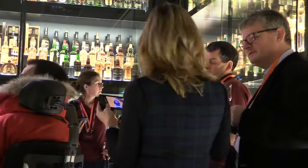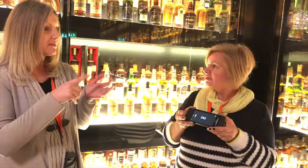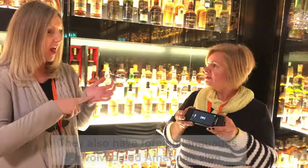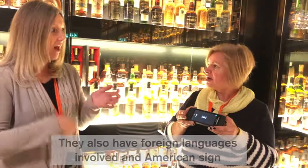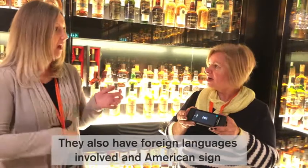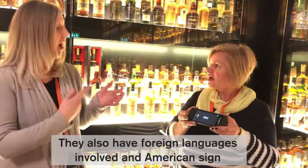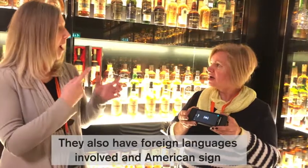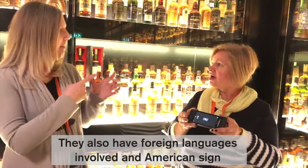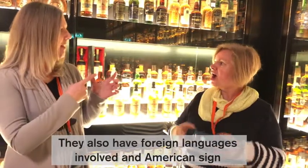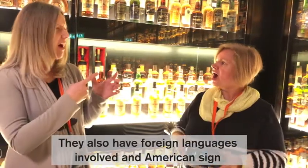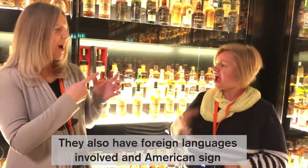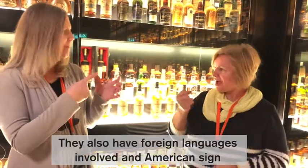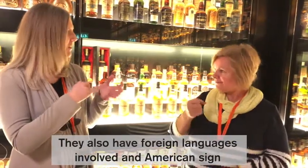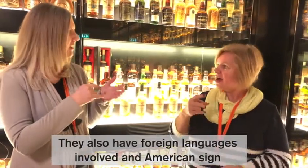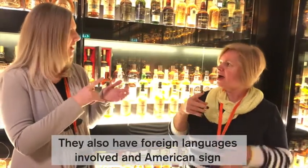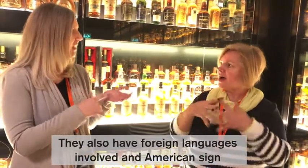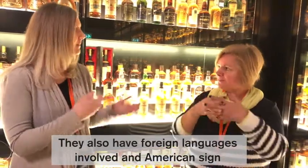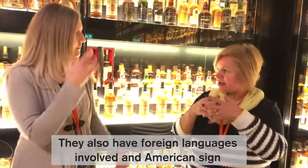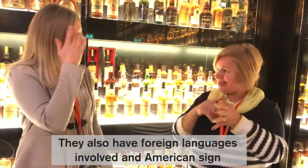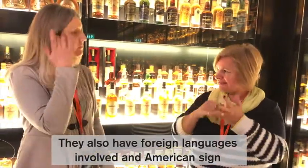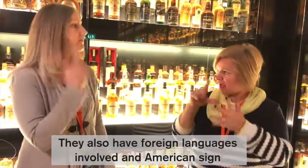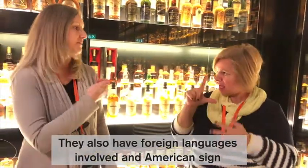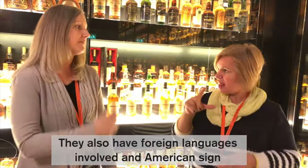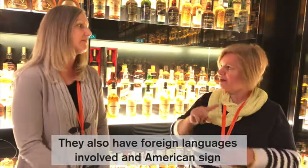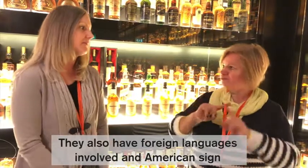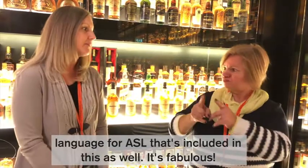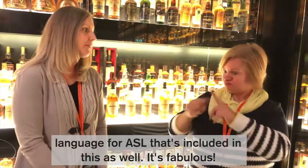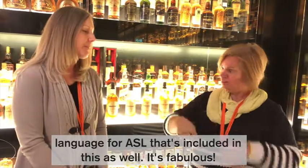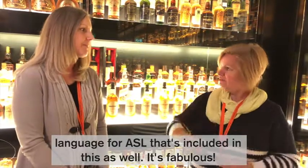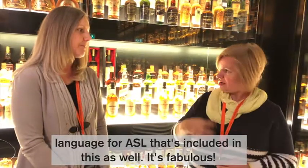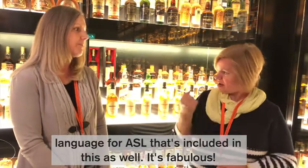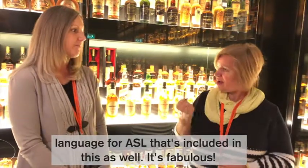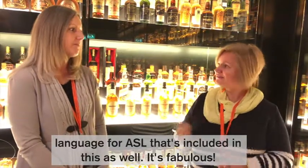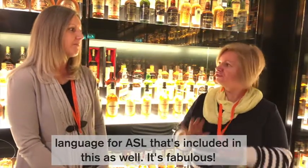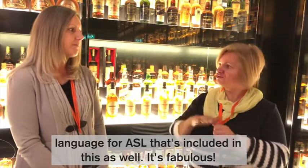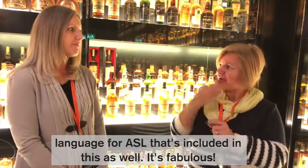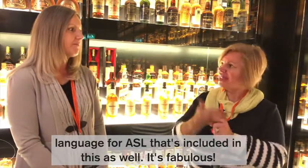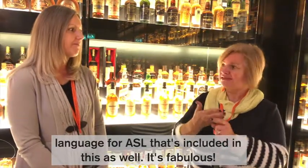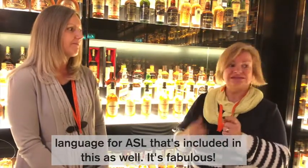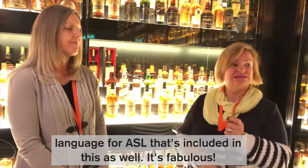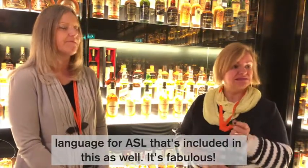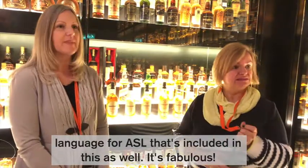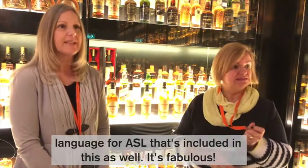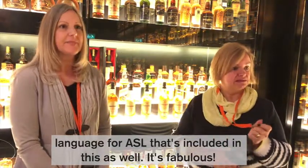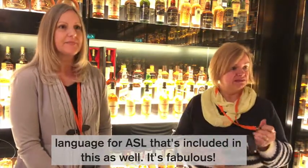We also have foreign languages involved as well and American Sign Language for ASL that's involved in this as well, it's fabulous.